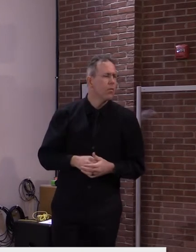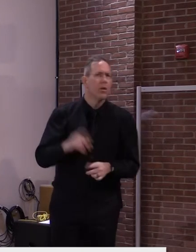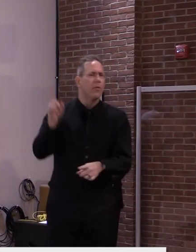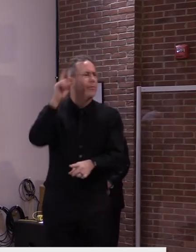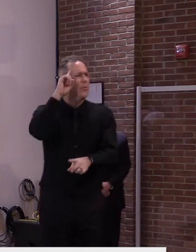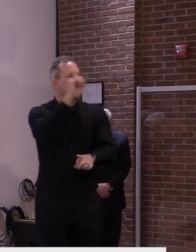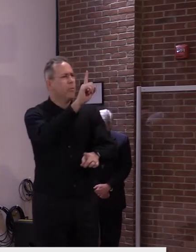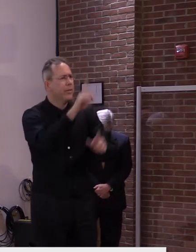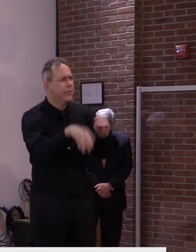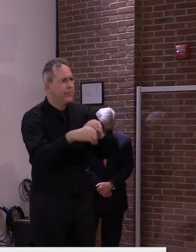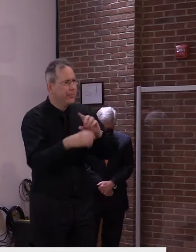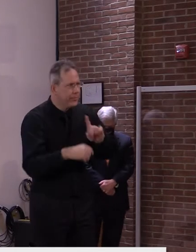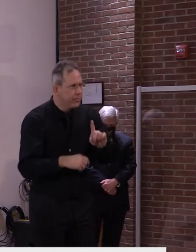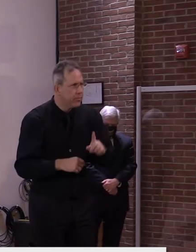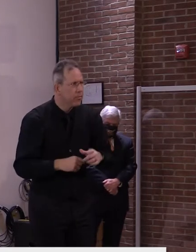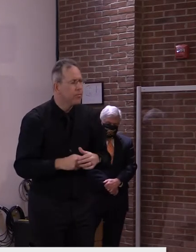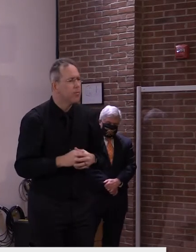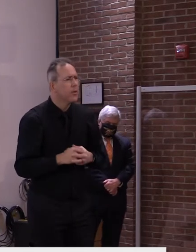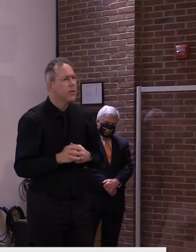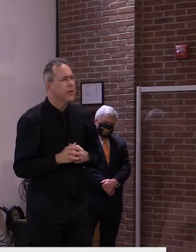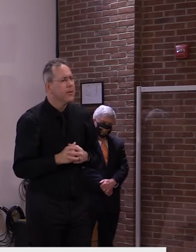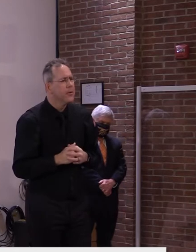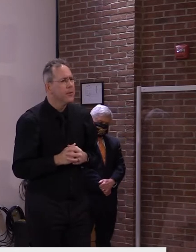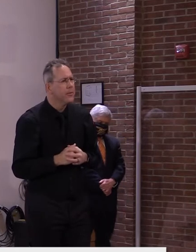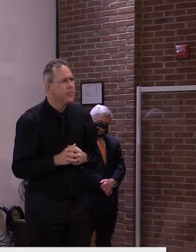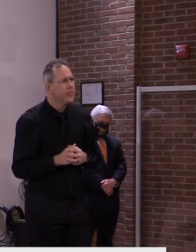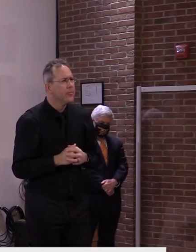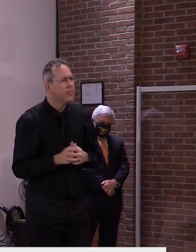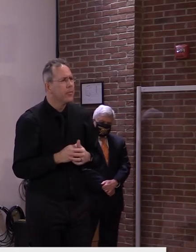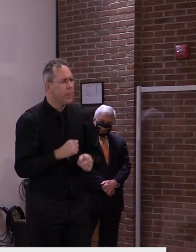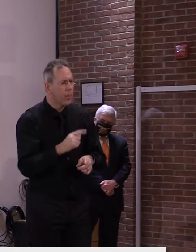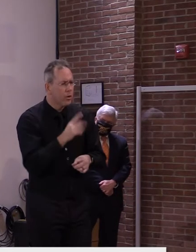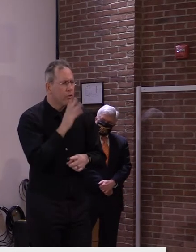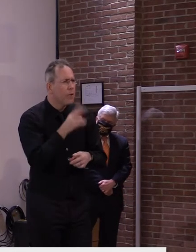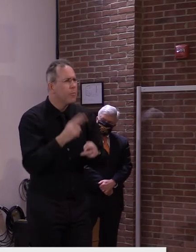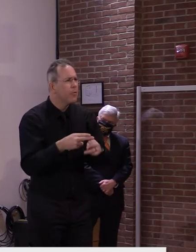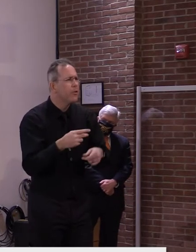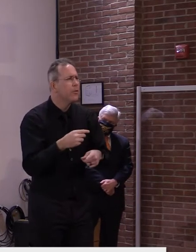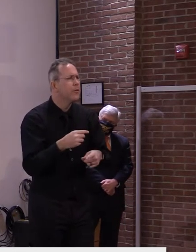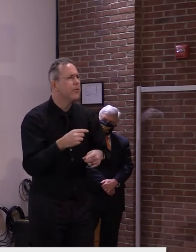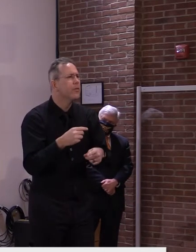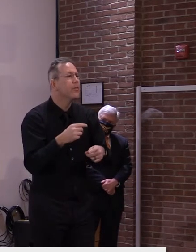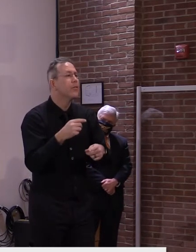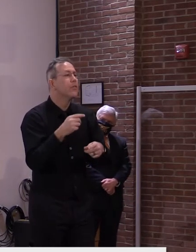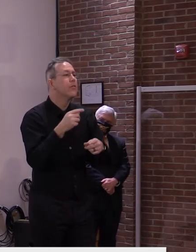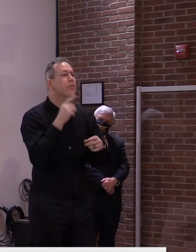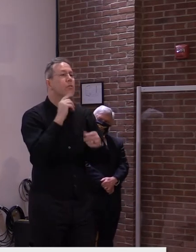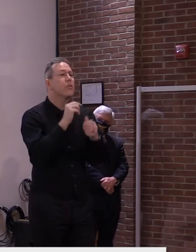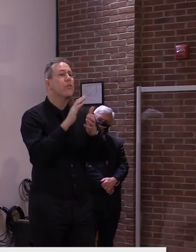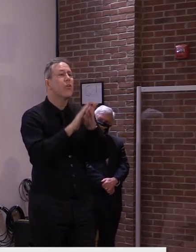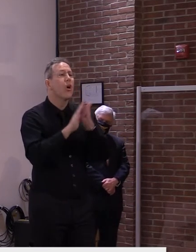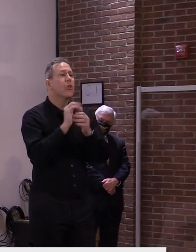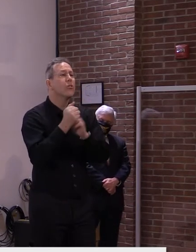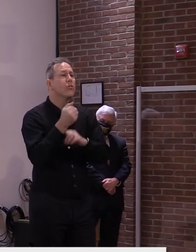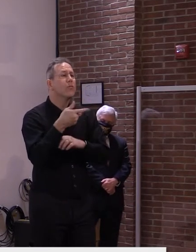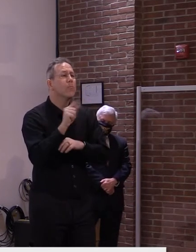to what I said about the return to school sports. because